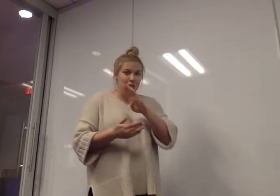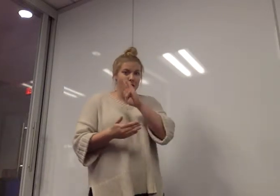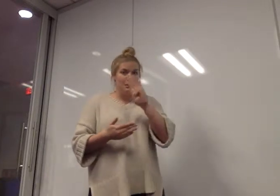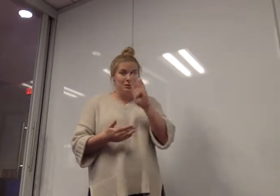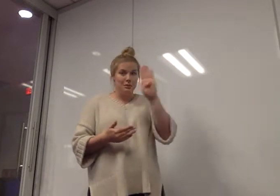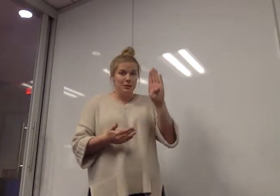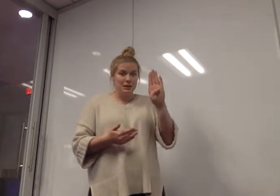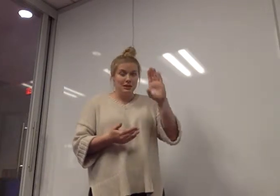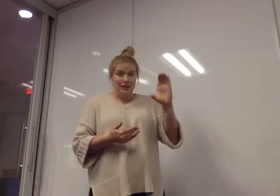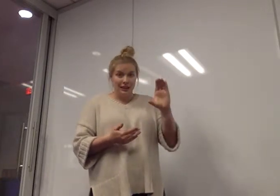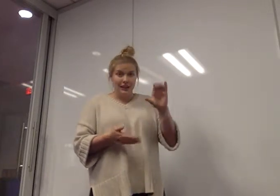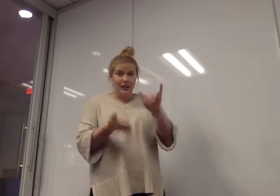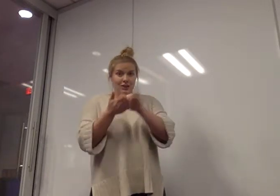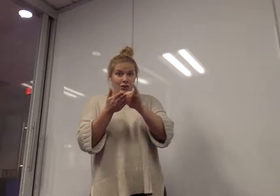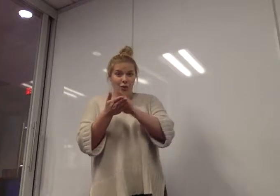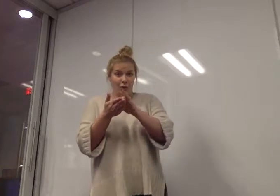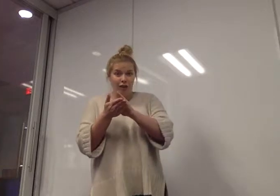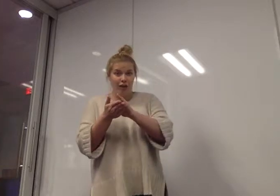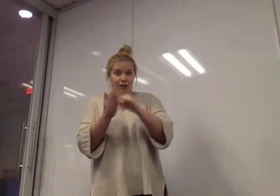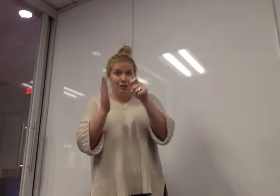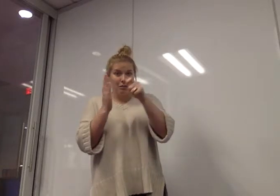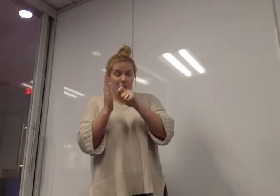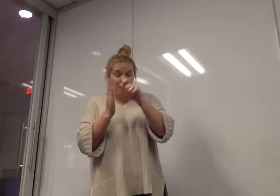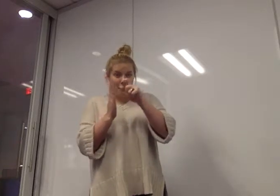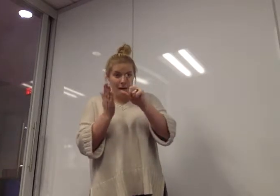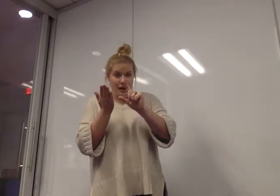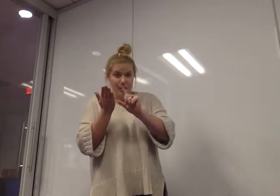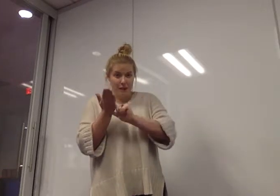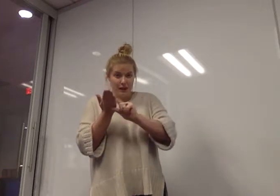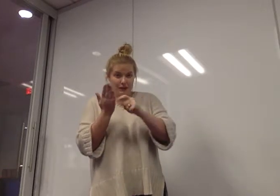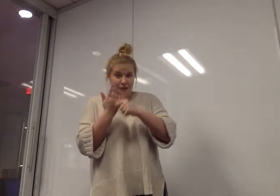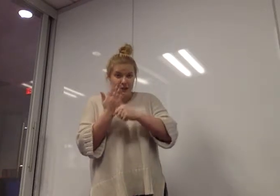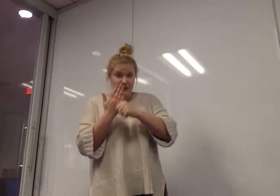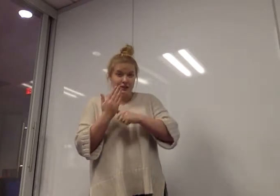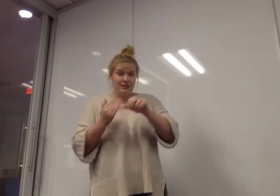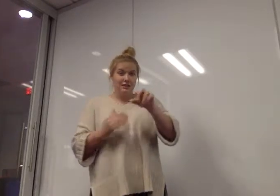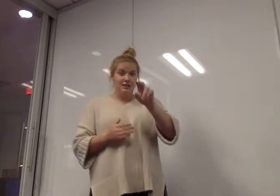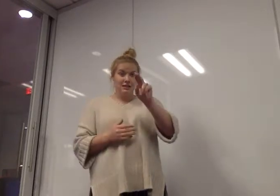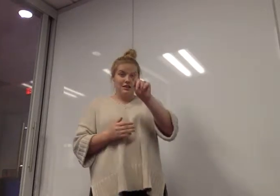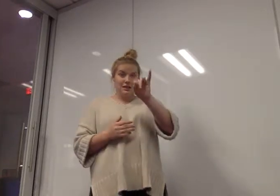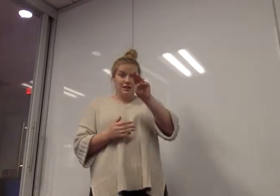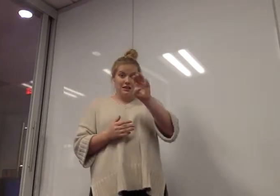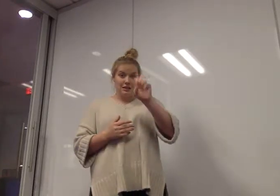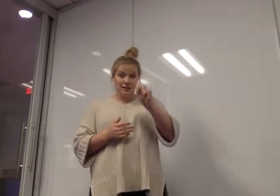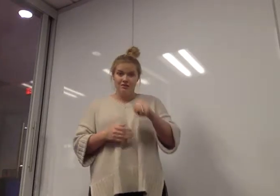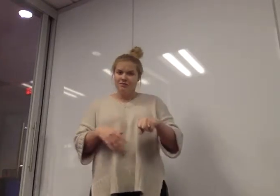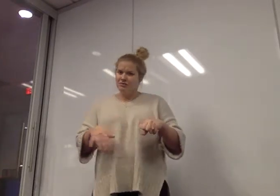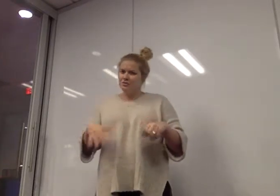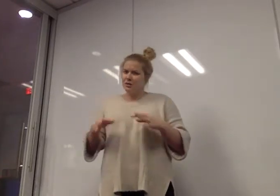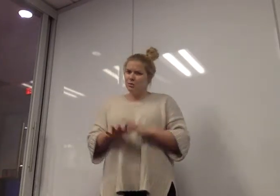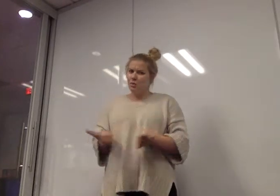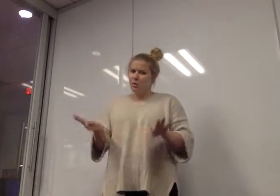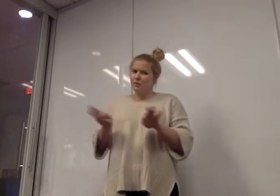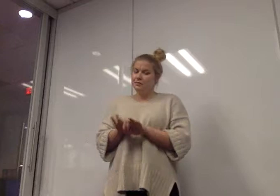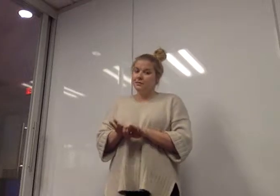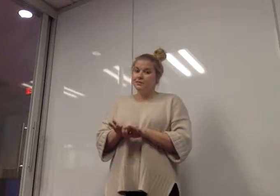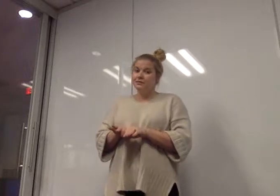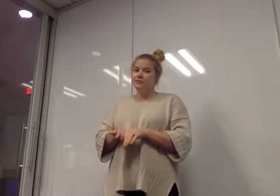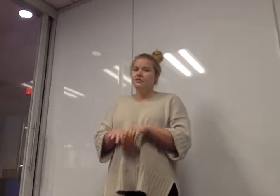Times. So obviously when we think about nonverbal behavior or body language, but we call it nonverbals as social scientists,